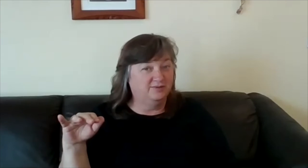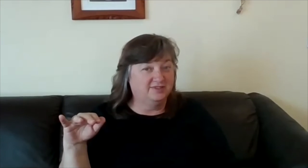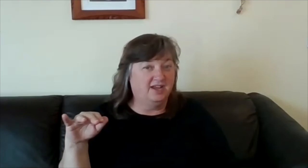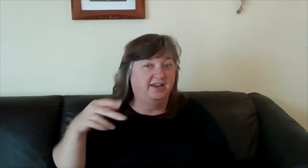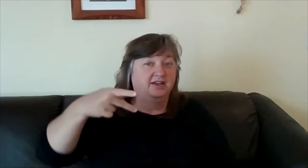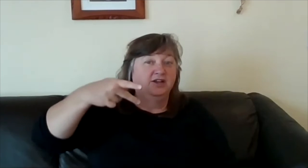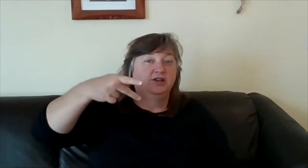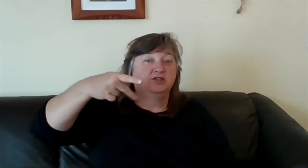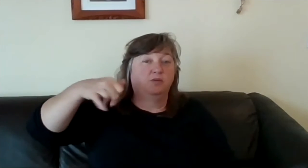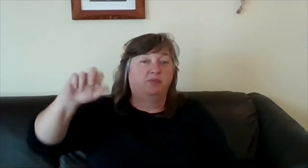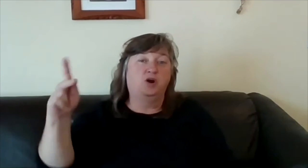own sign. So park.